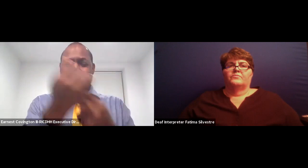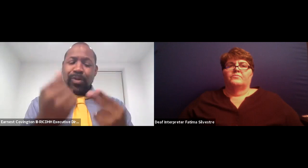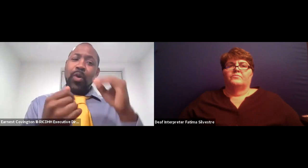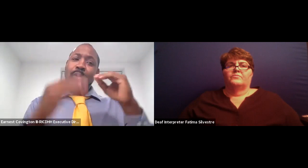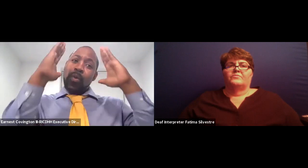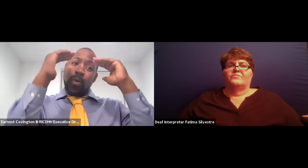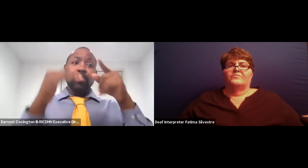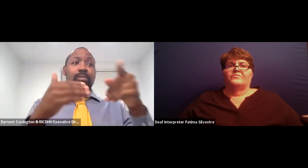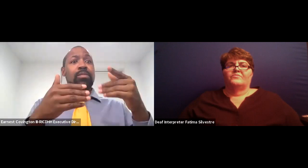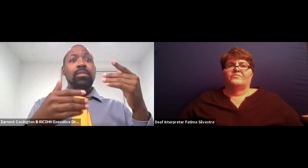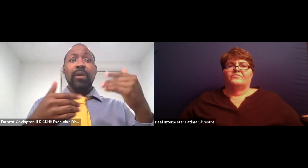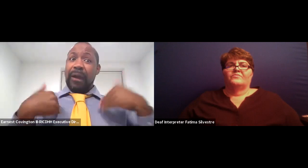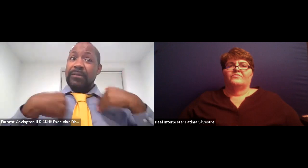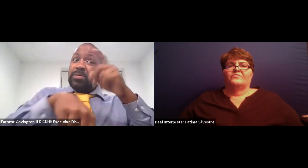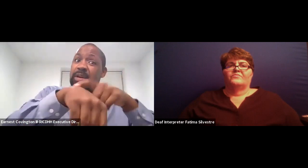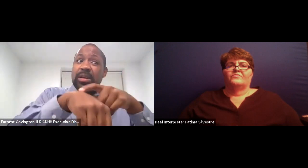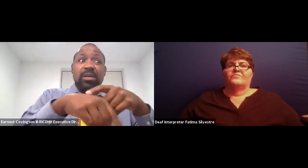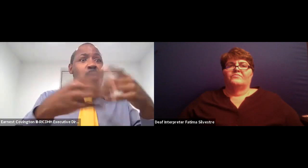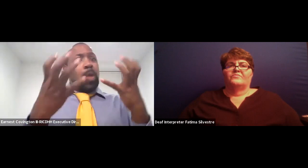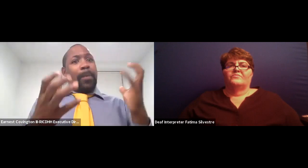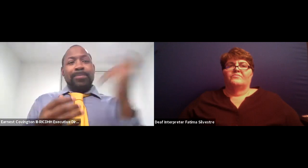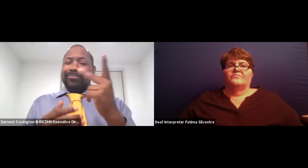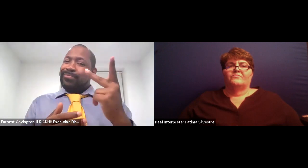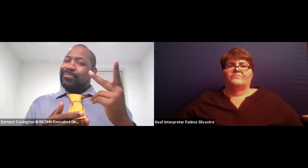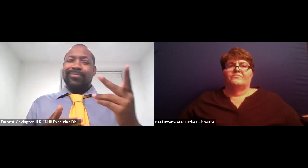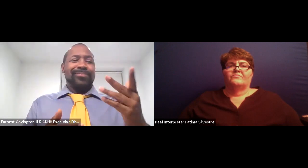Thank you for your service, Claudia.